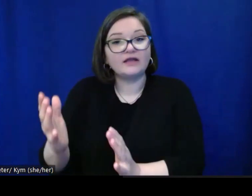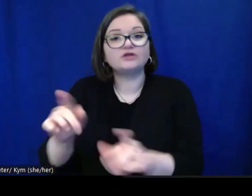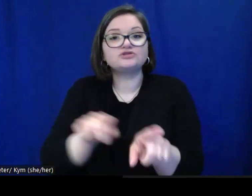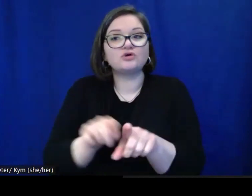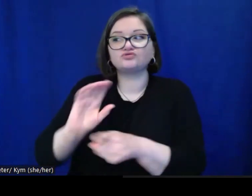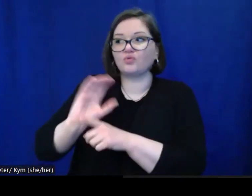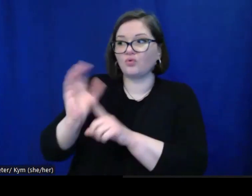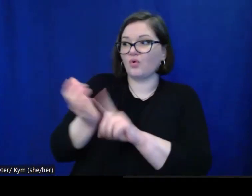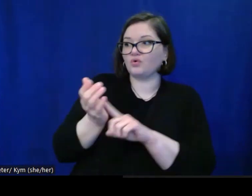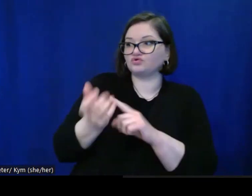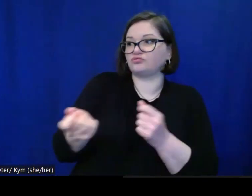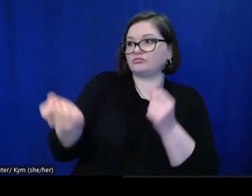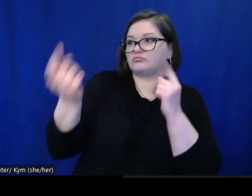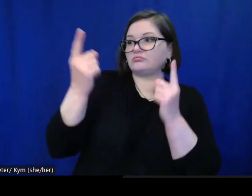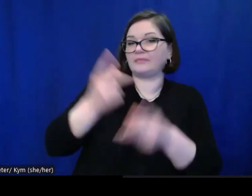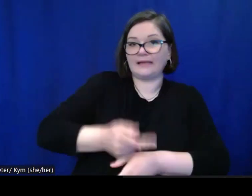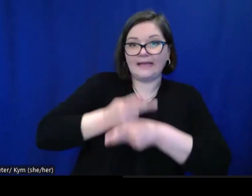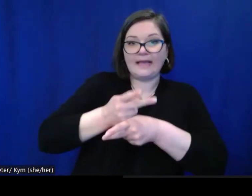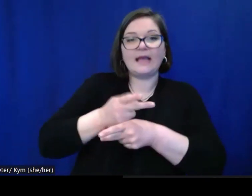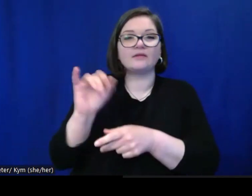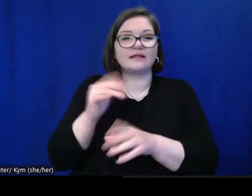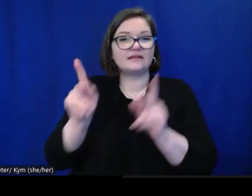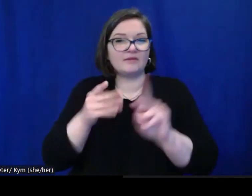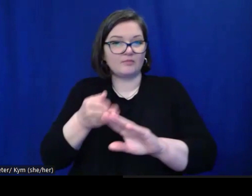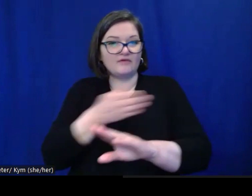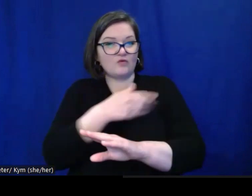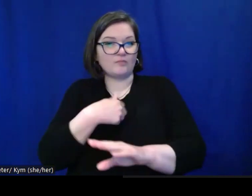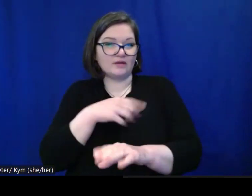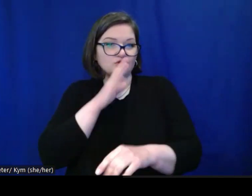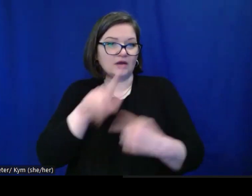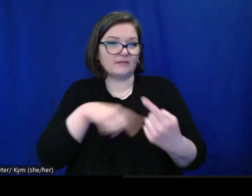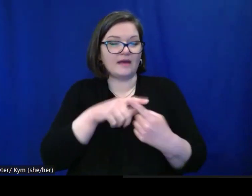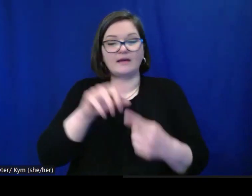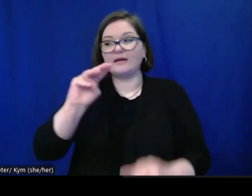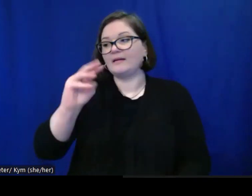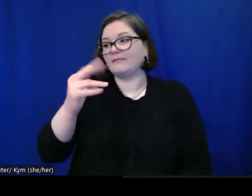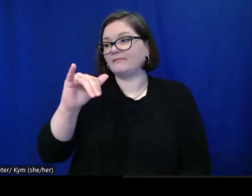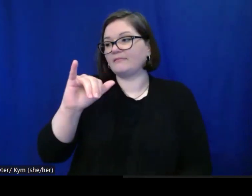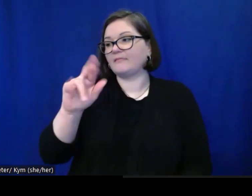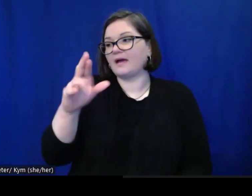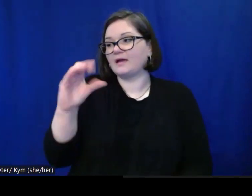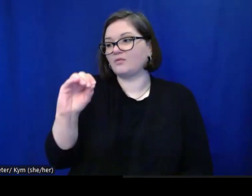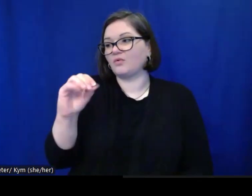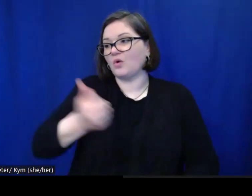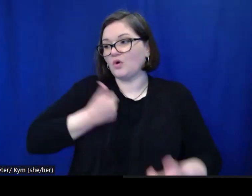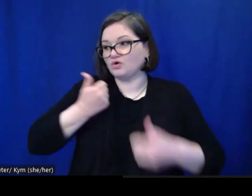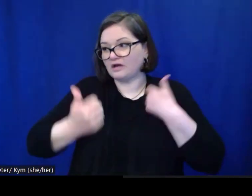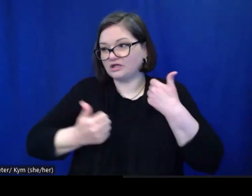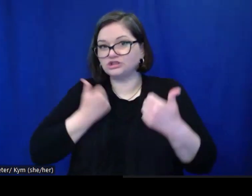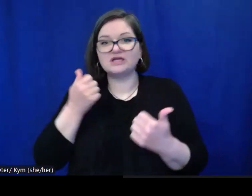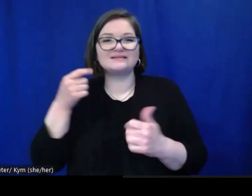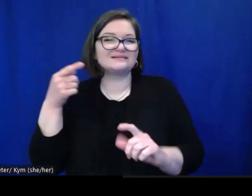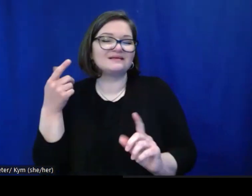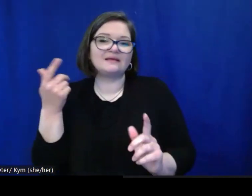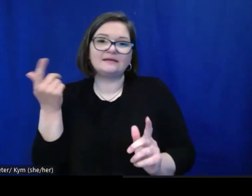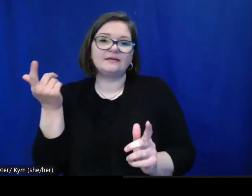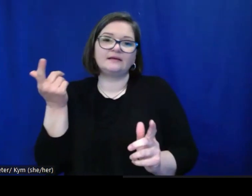the folks before me were talking about, microaggressions, which is